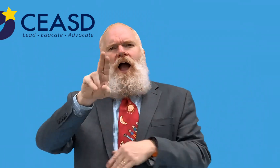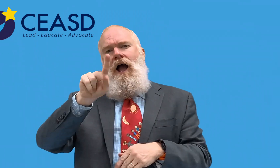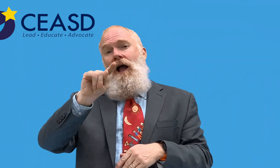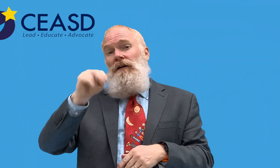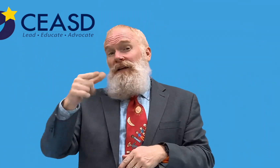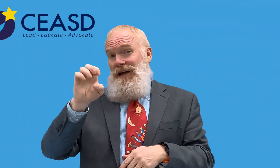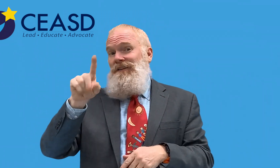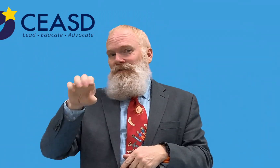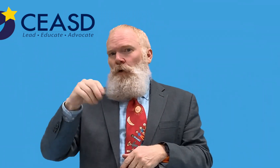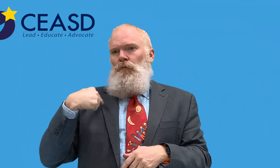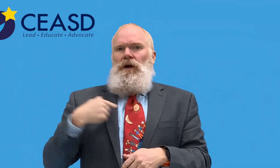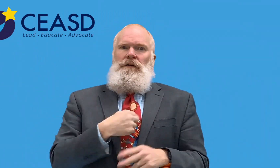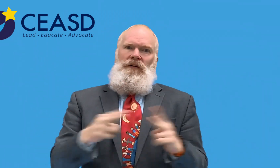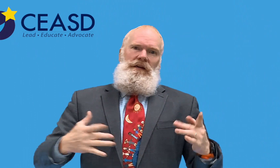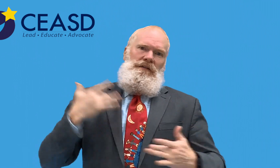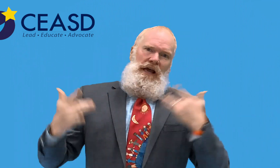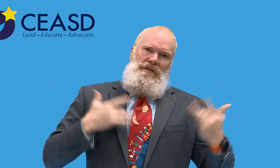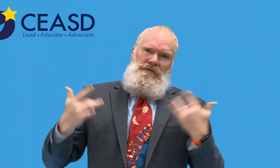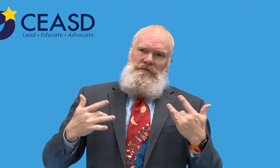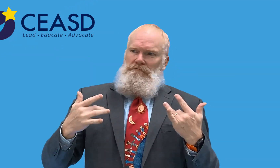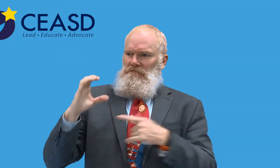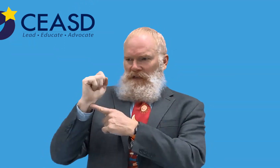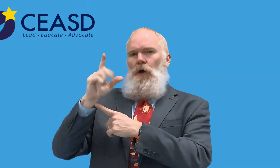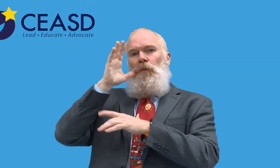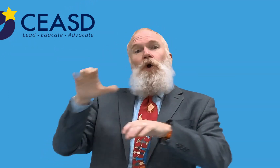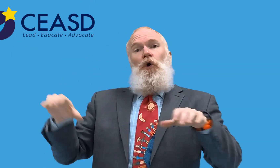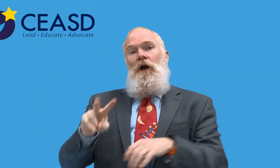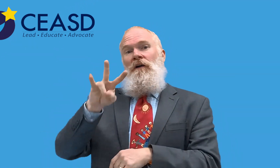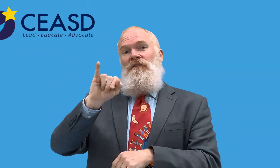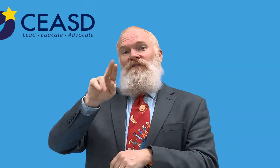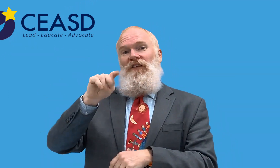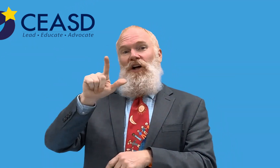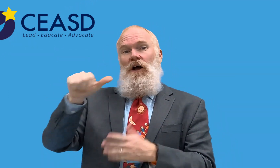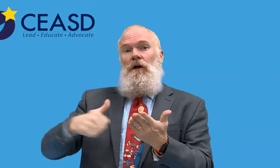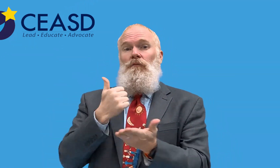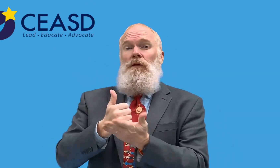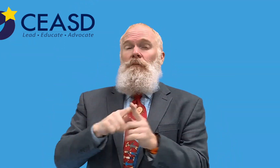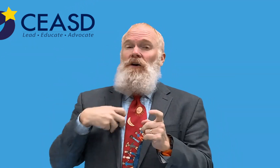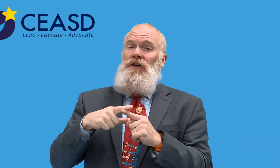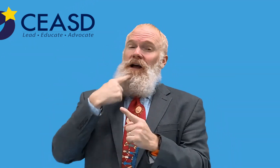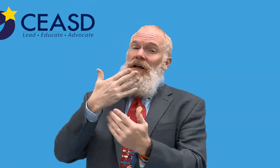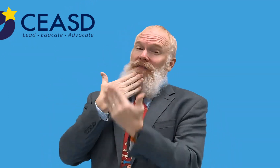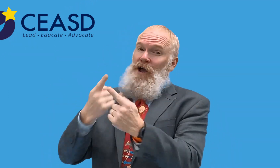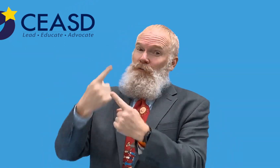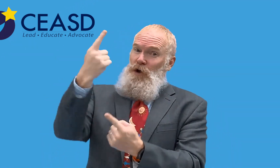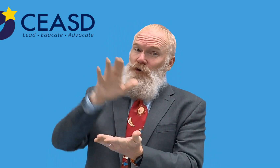have been taking part in virtual frontier, and we are happy and ready to join their number. We are so thrilled to